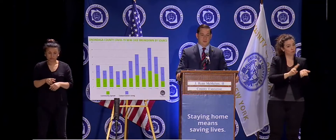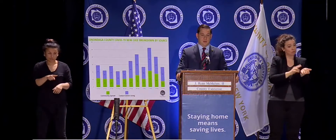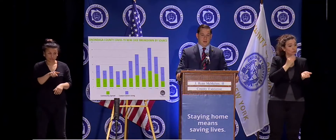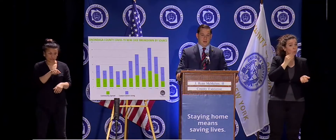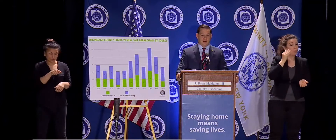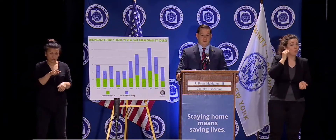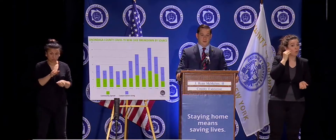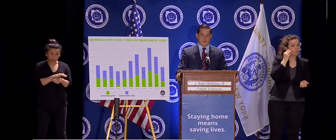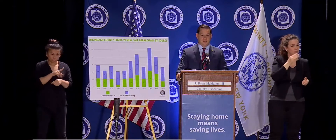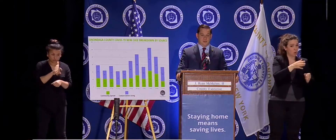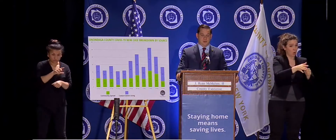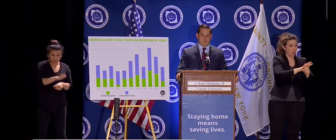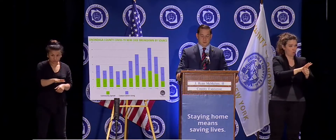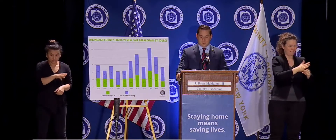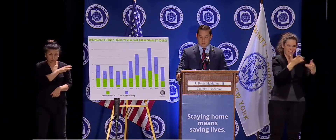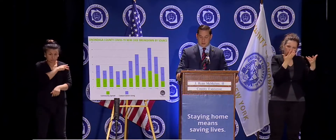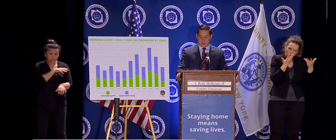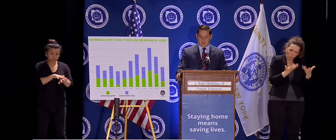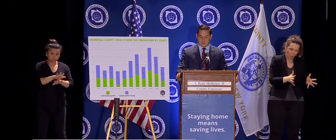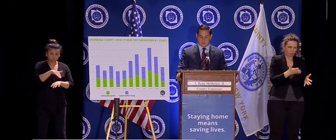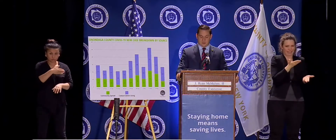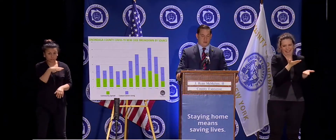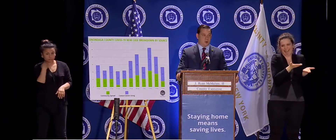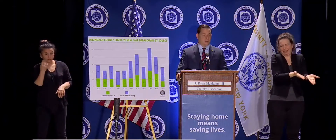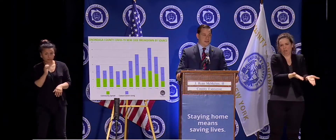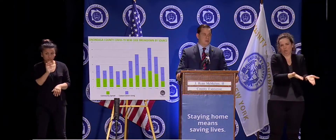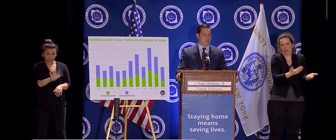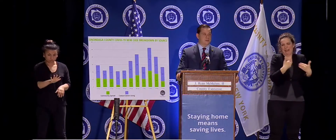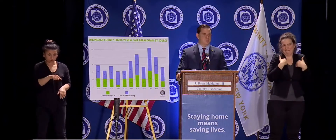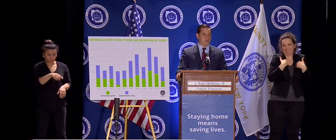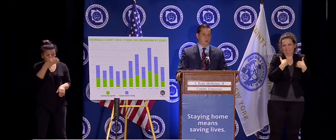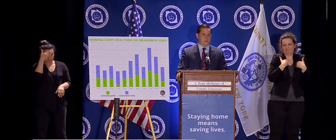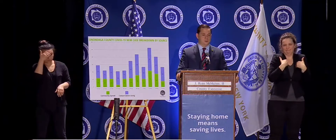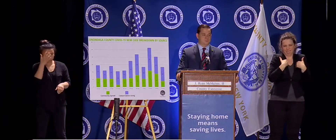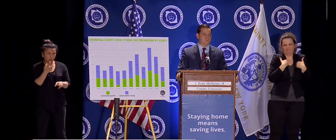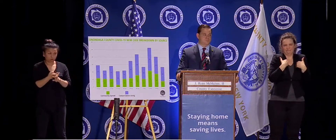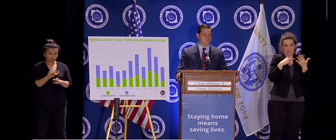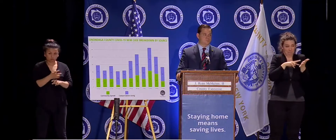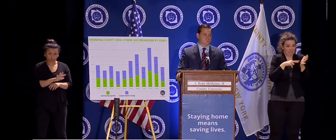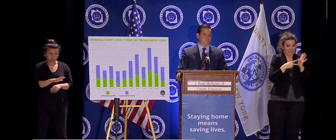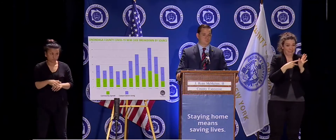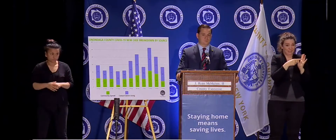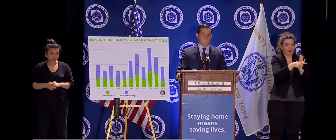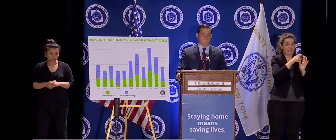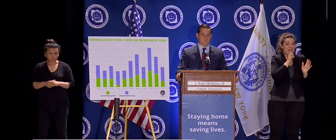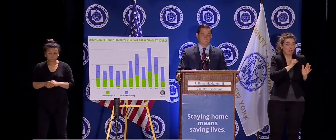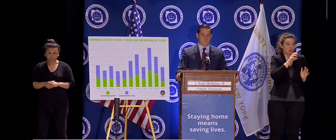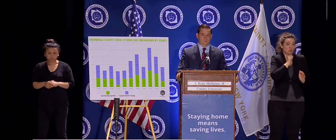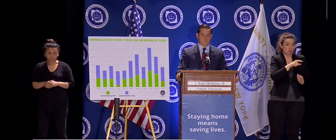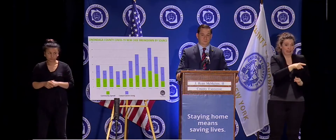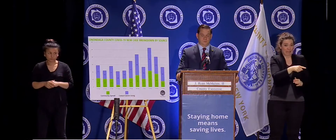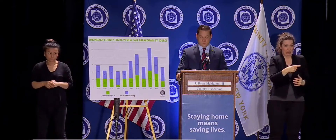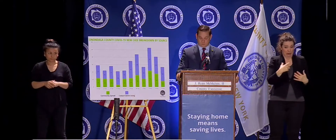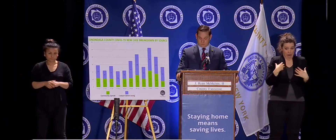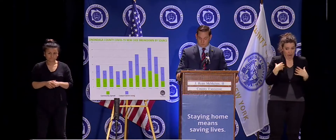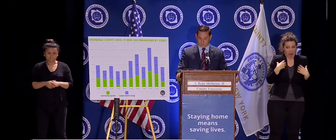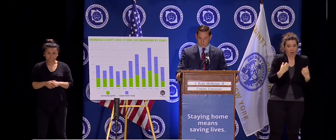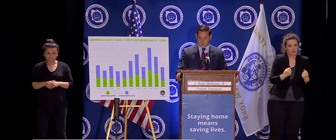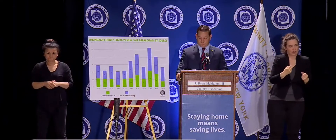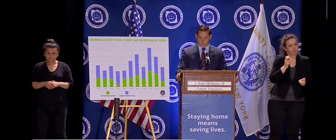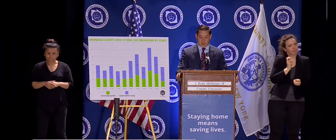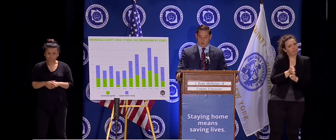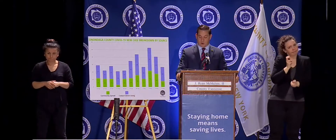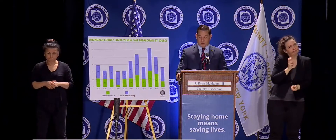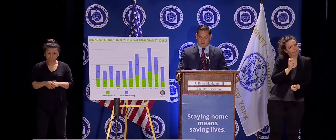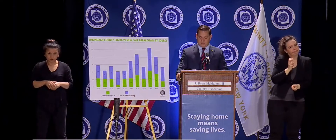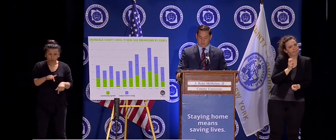or if you're a senior, you have a hard time with this. We know this. Are the 3 latest deaths related to nursing